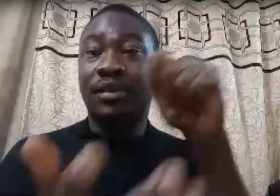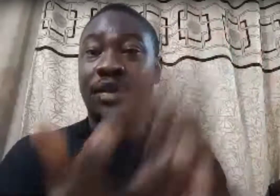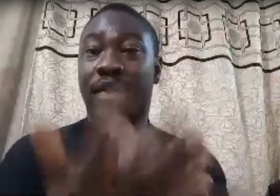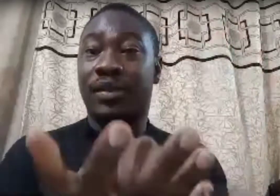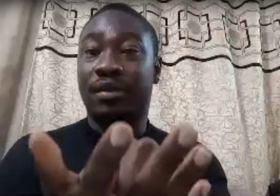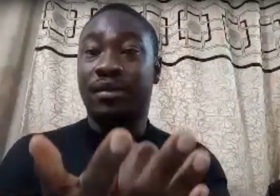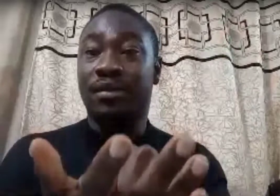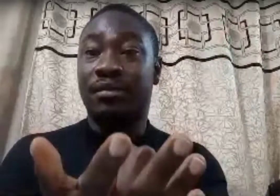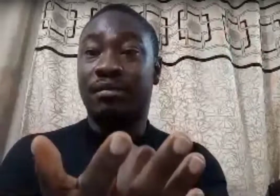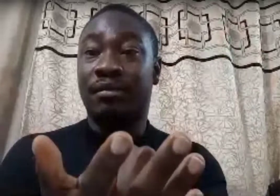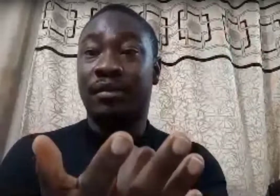999.